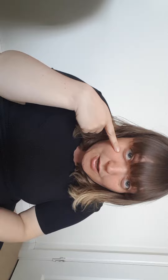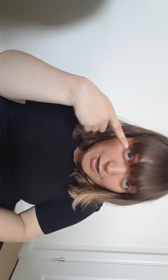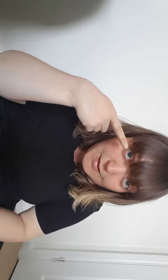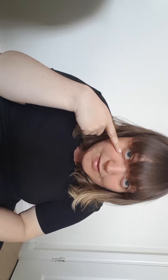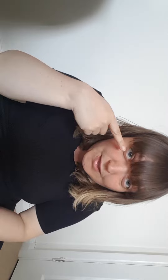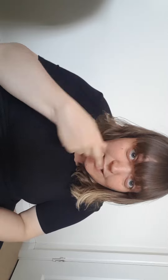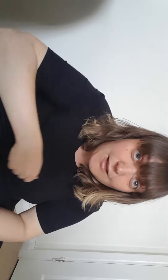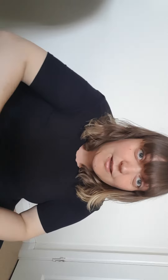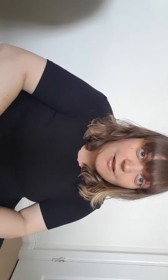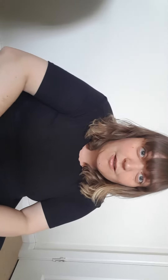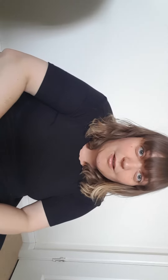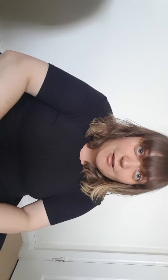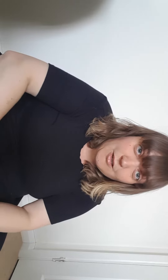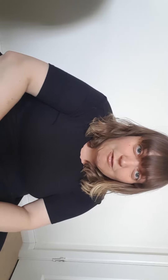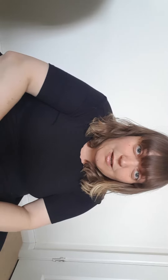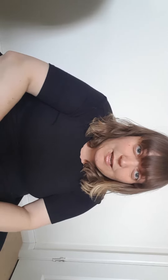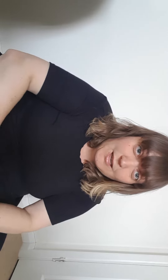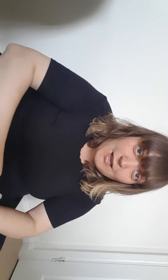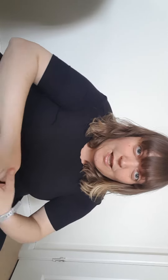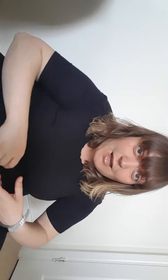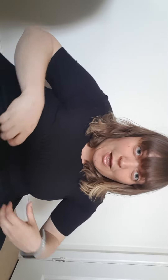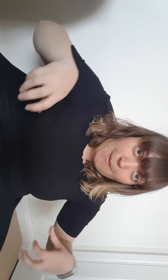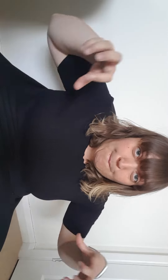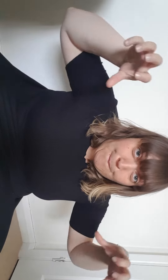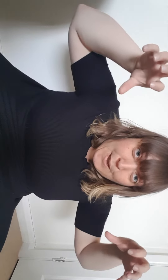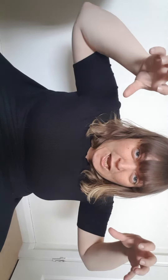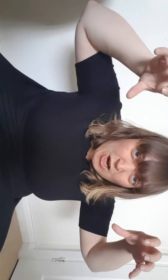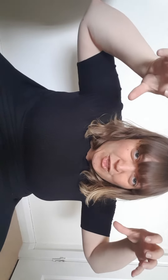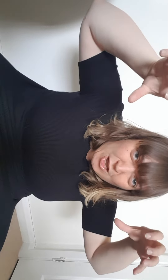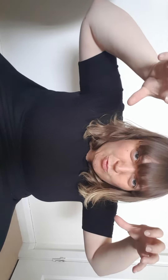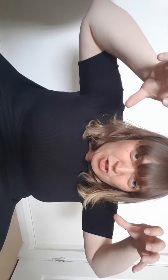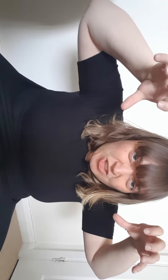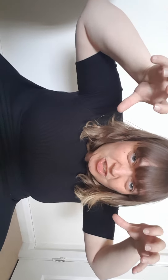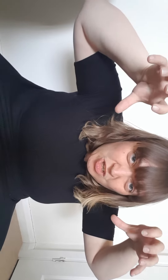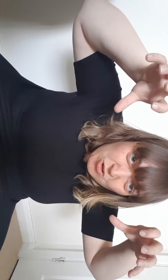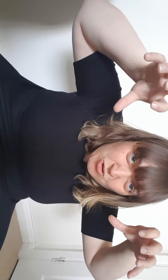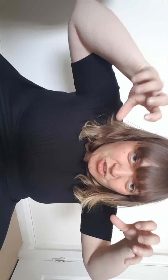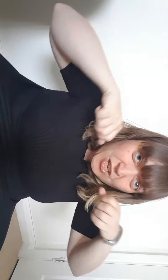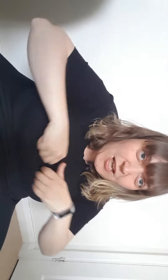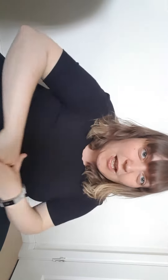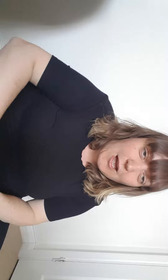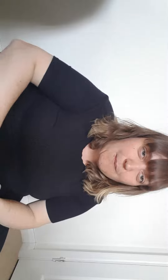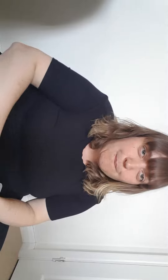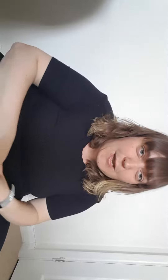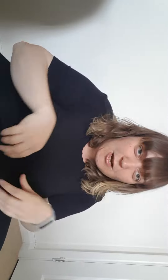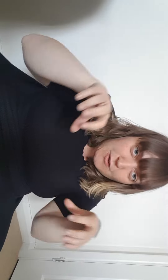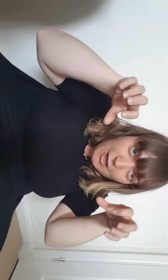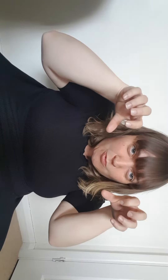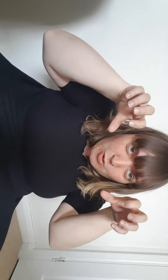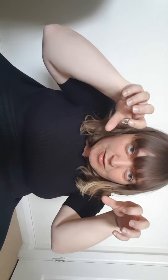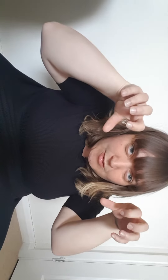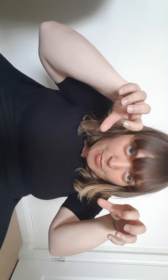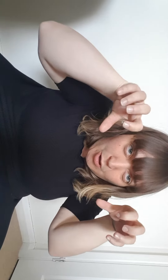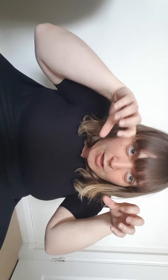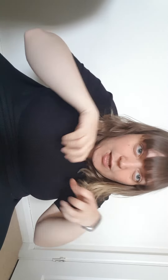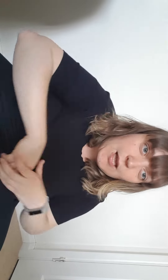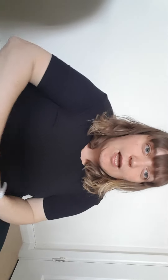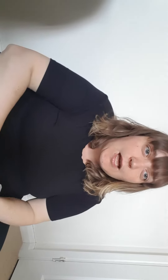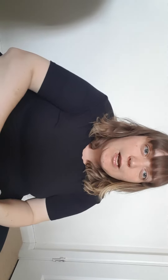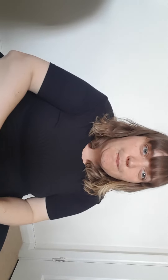eyes see? Are you ready? A bear that was huge, a bear that was small, and a